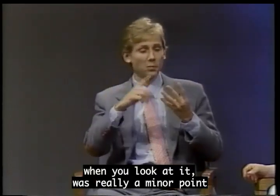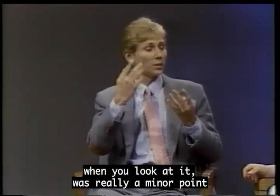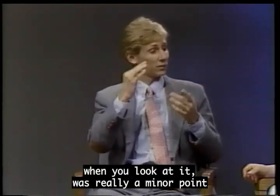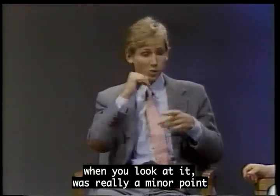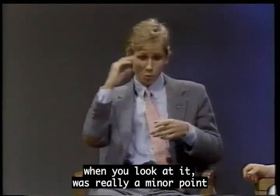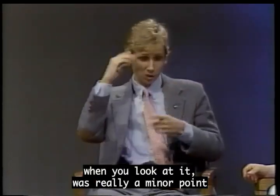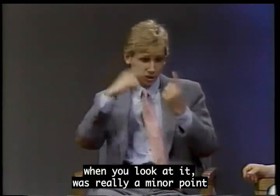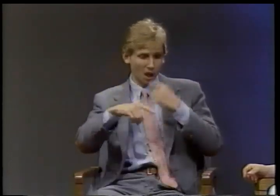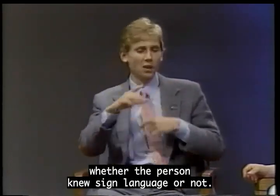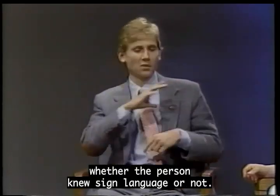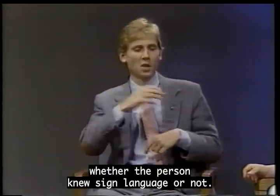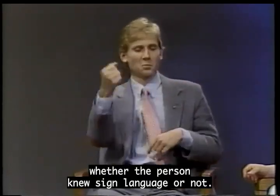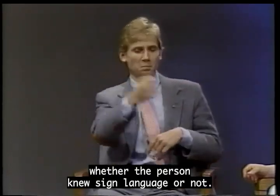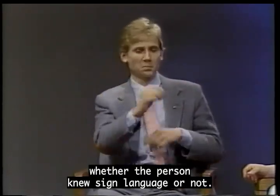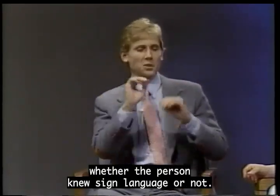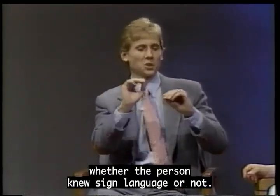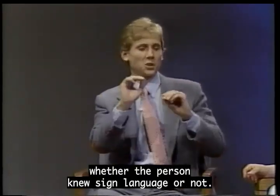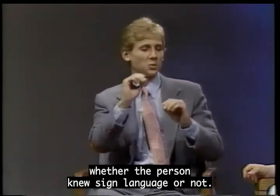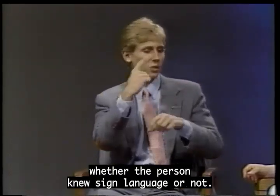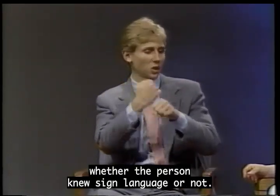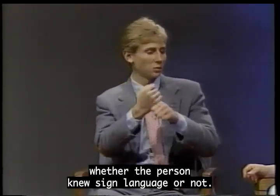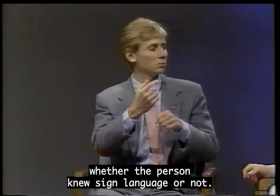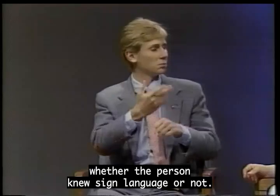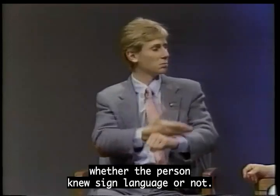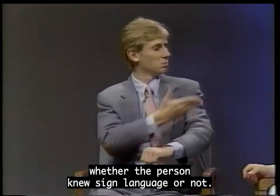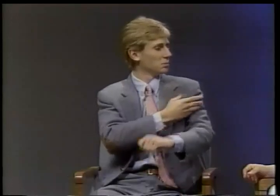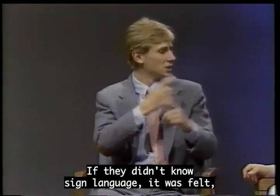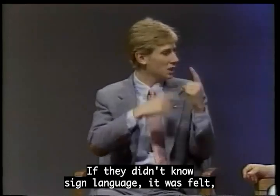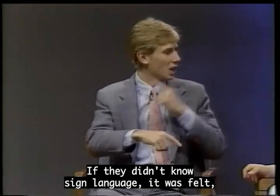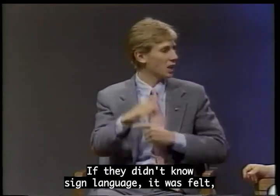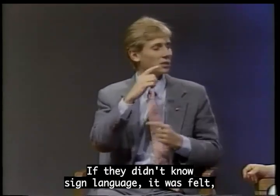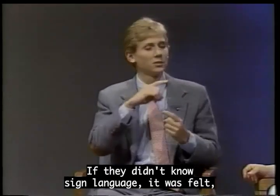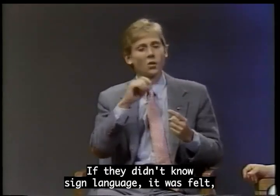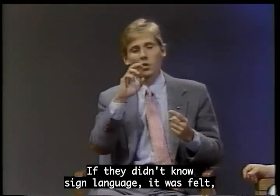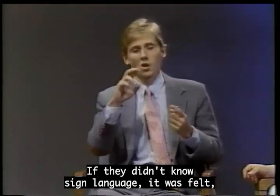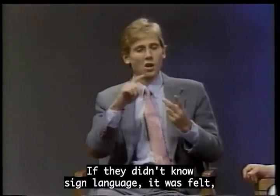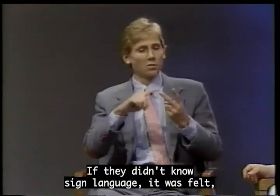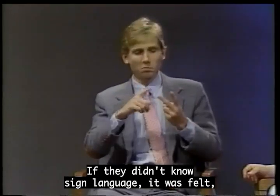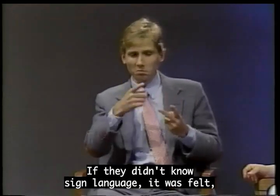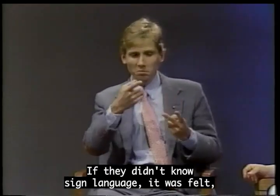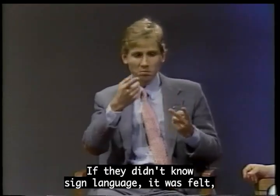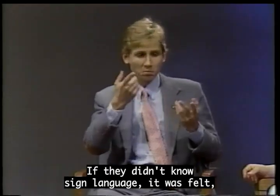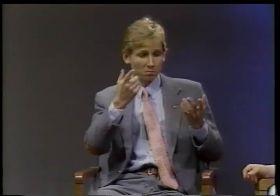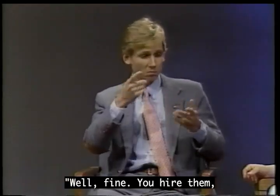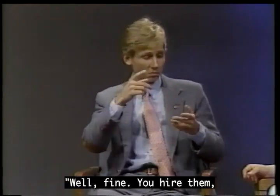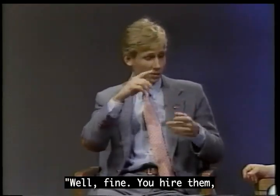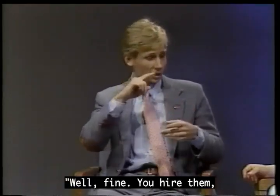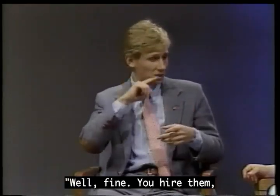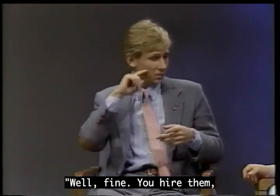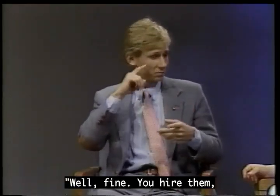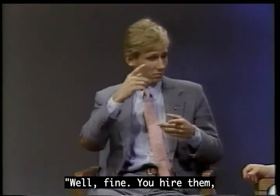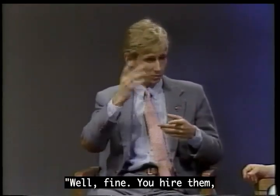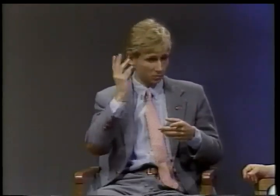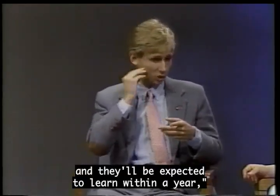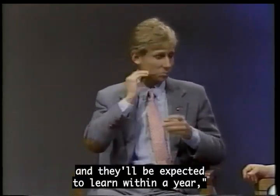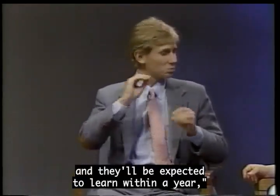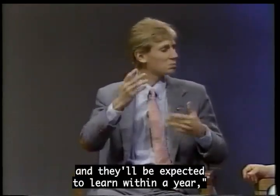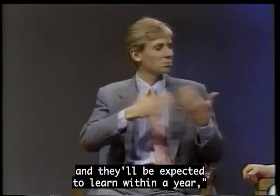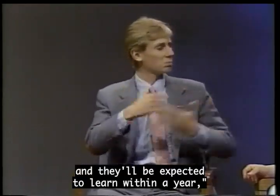point whether the person knew sign language or not. If they didn't know sign language, it was felt, well, fine, you hire them and they'll be expected to learn within a